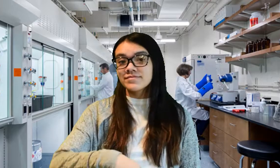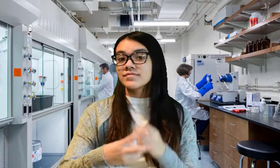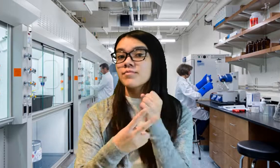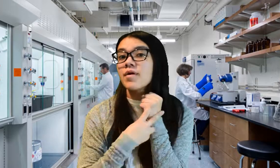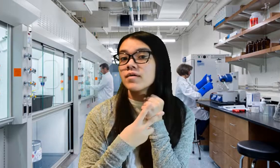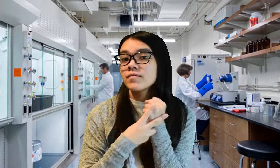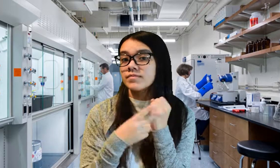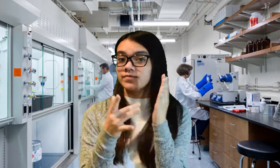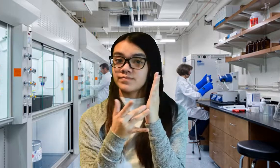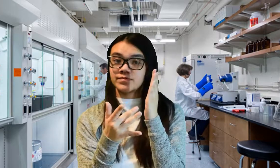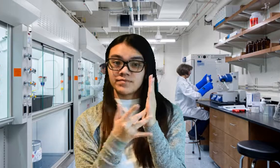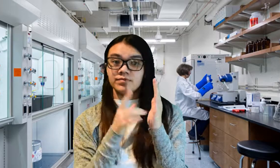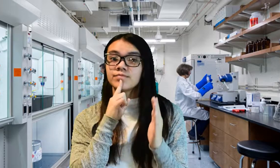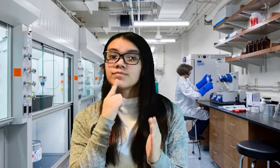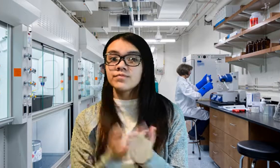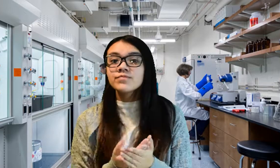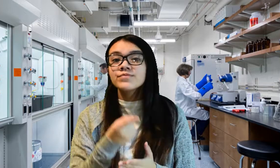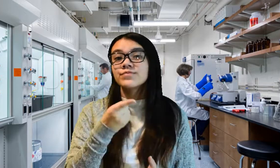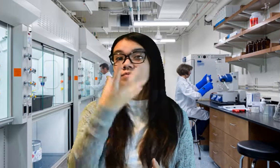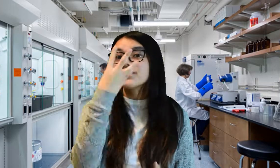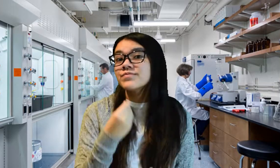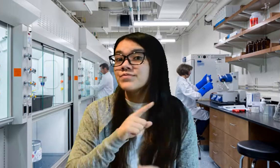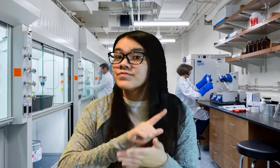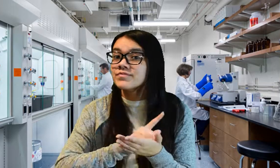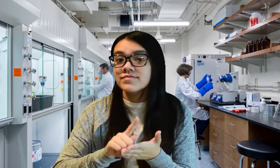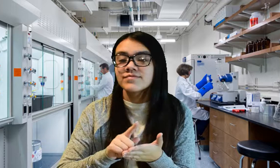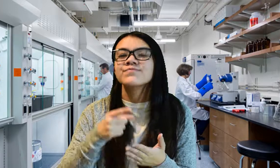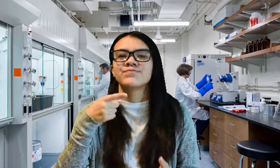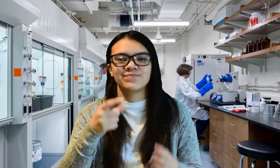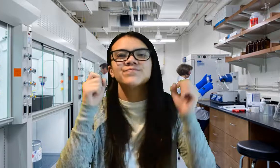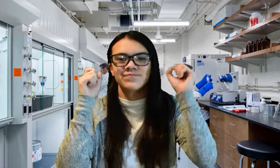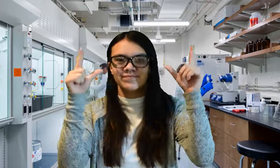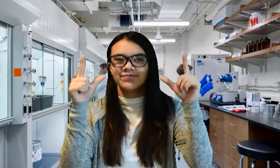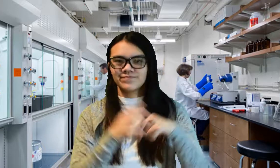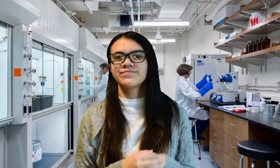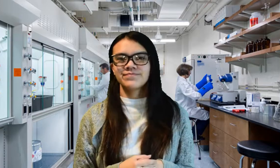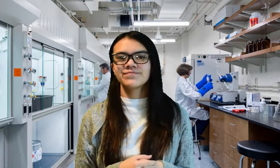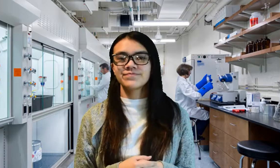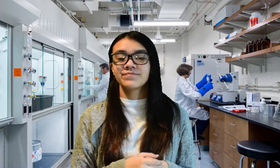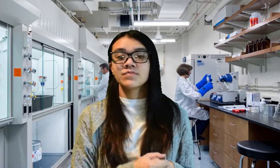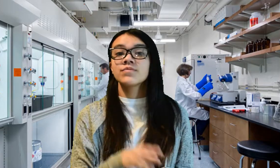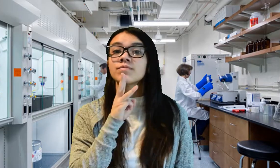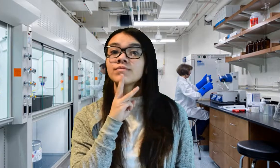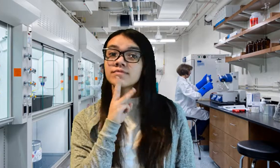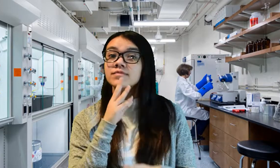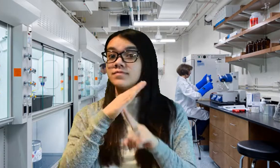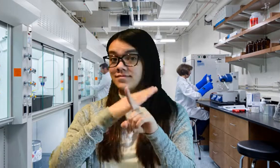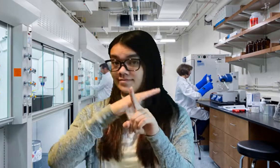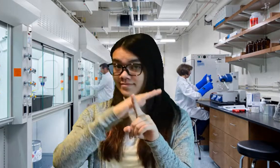This patented technology is proven to wake you up from your week-long comas. The water is cool enough to shock your nerves